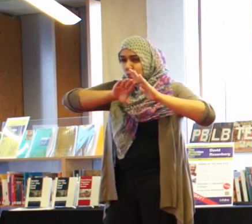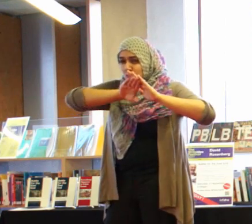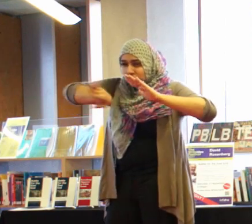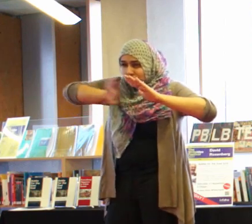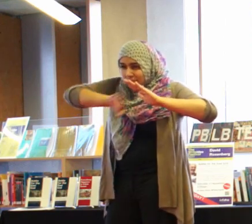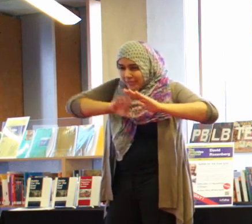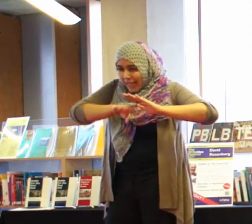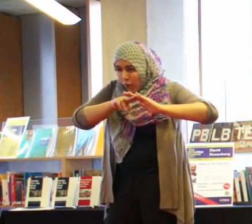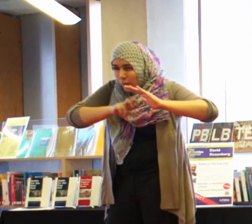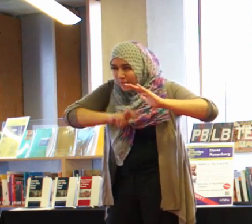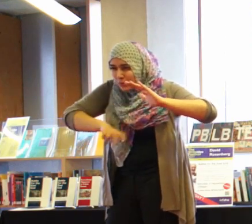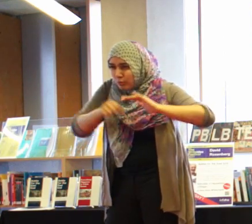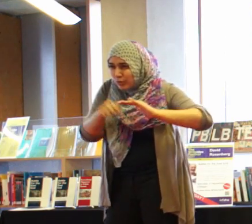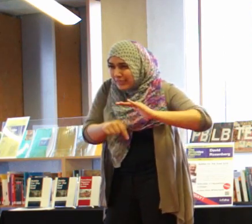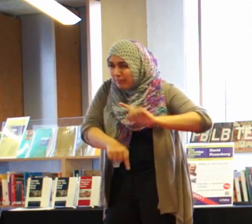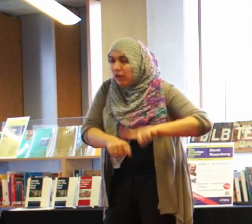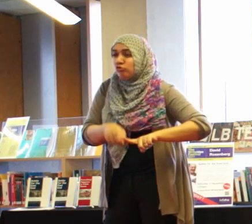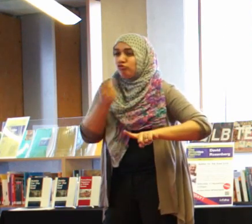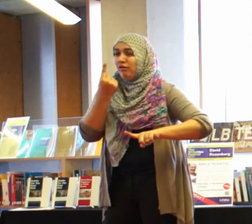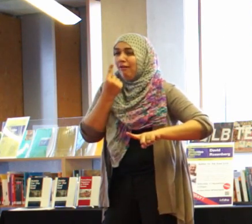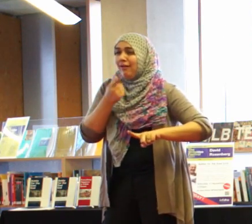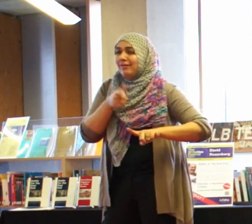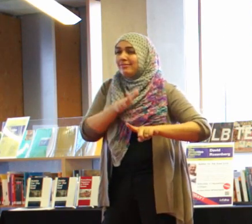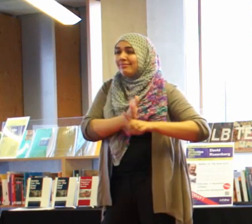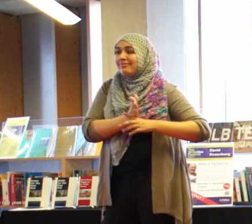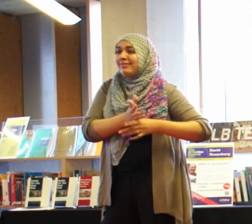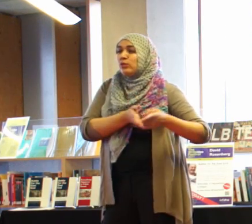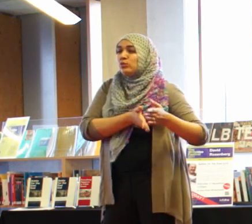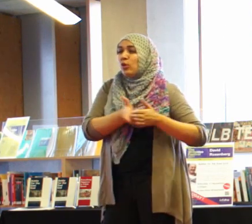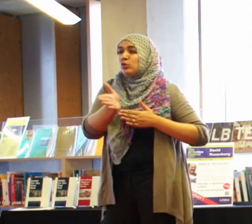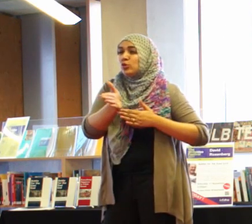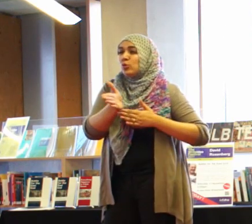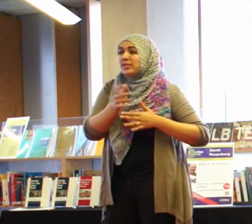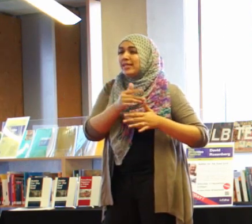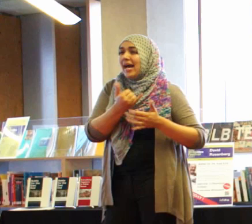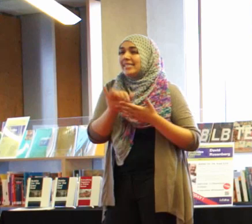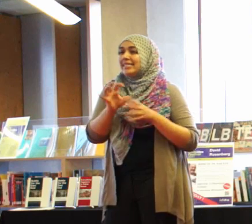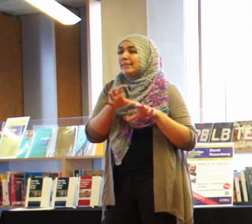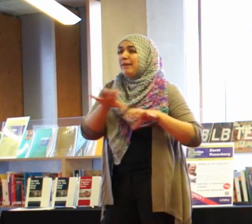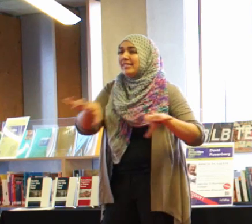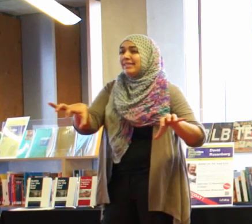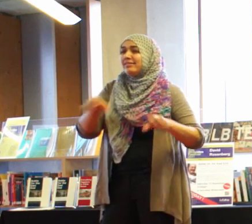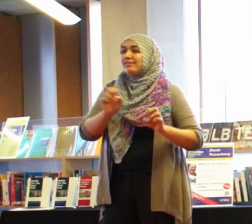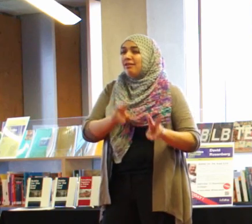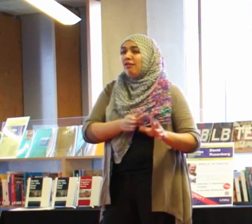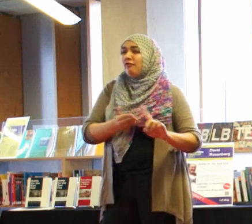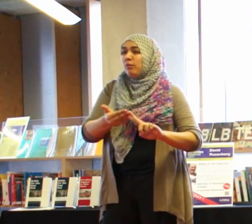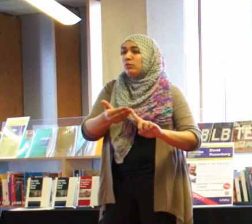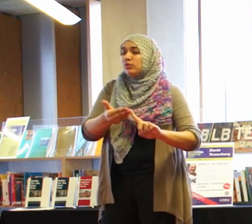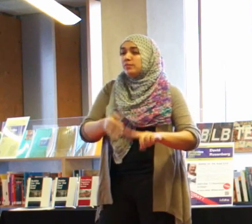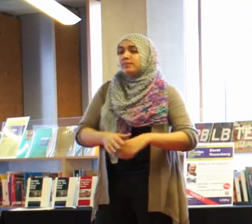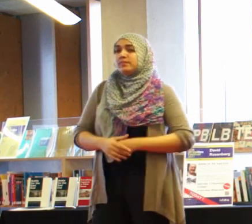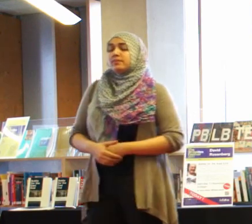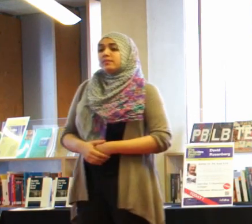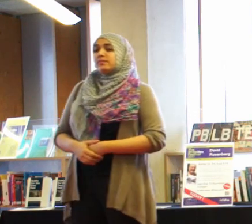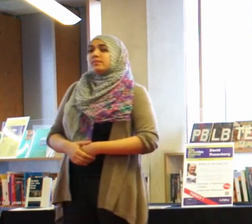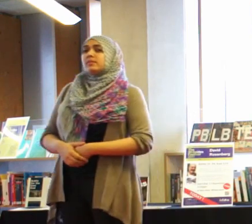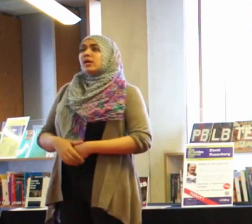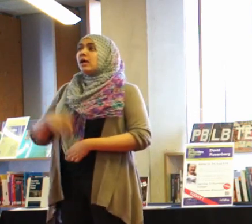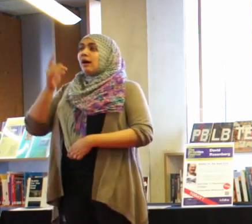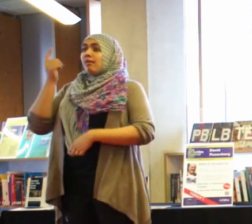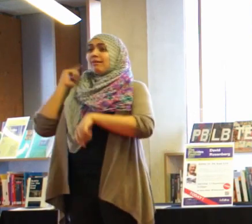too. Mosley held his first public meeting nowhere near the East End. In fact, he didn't come near the East End